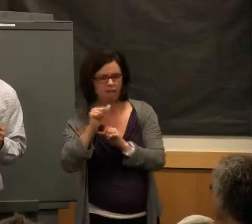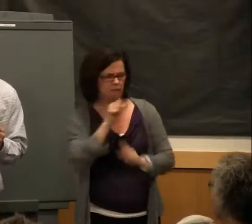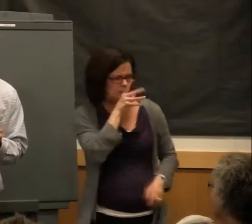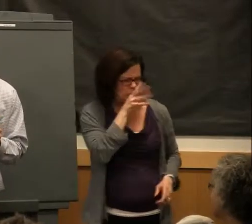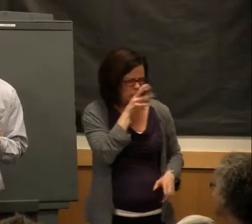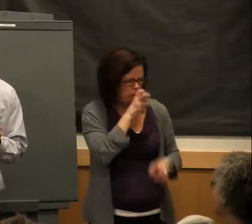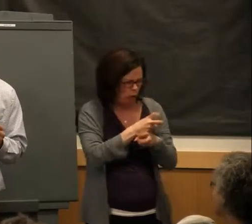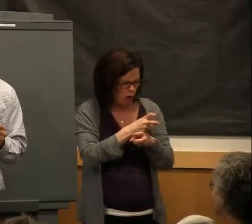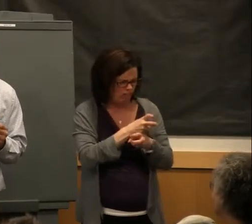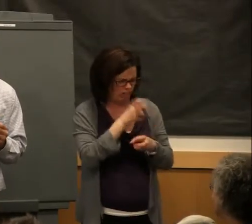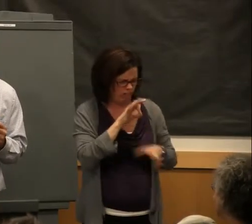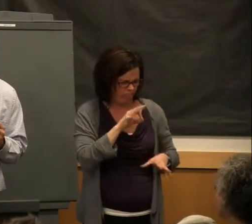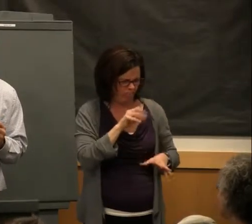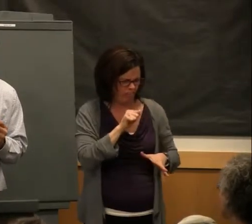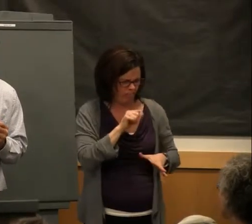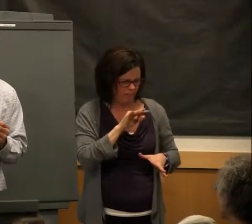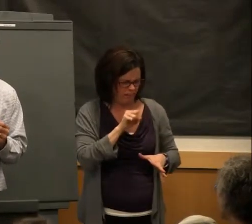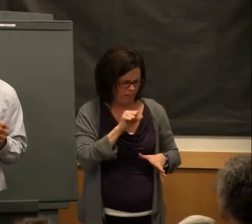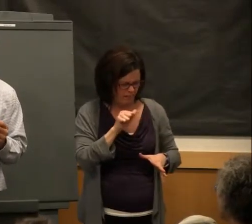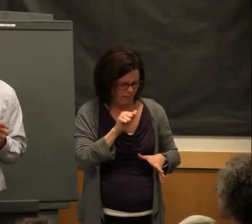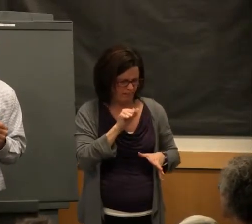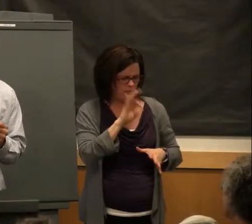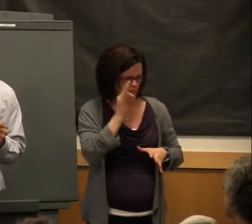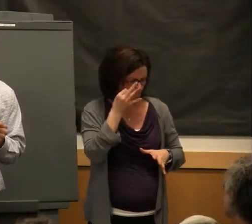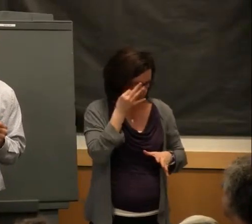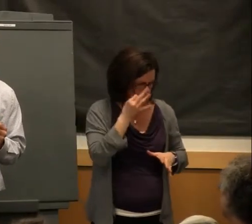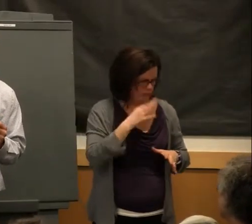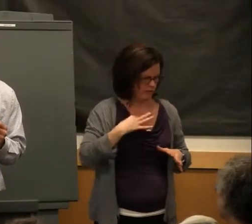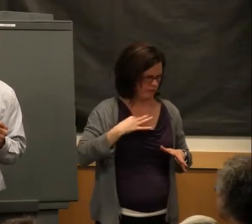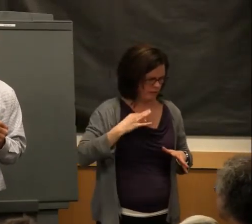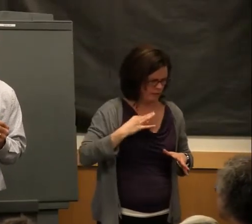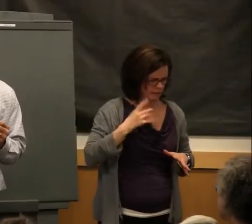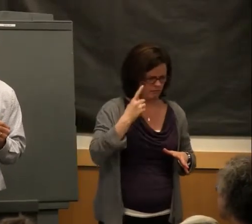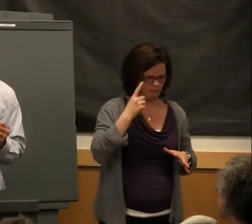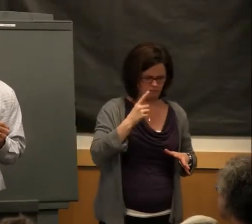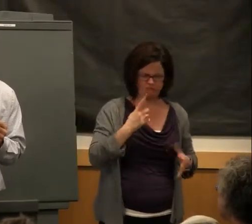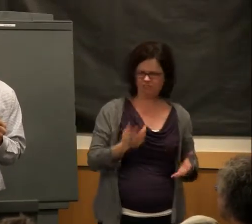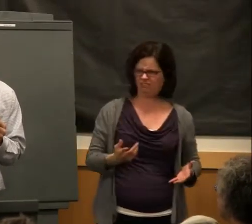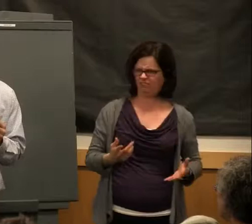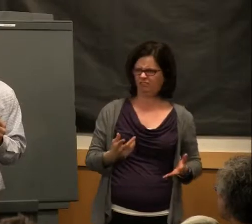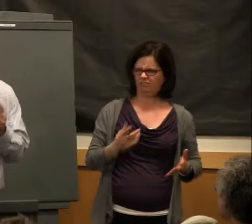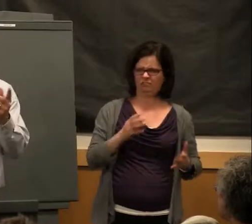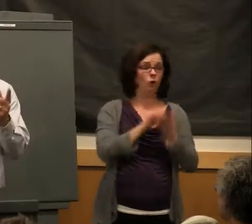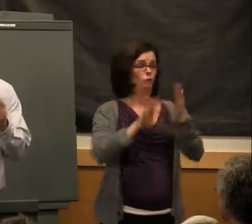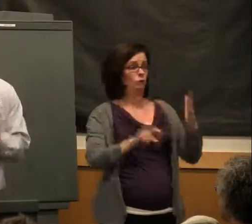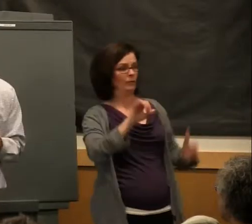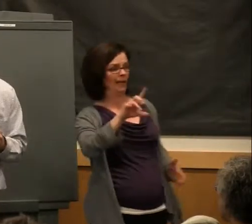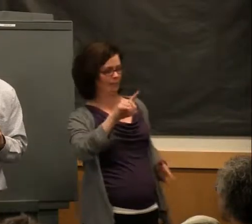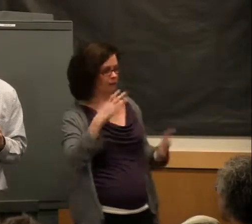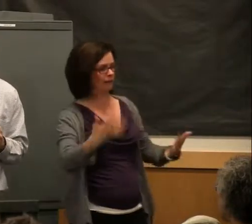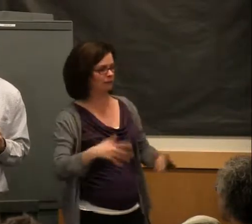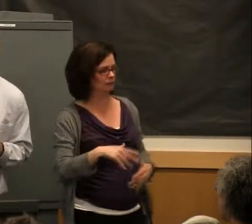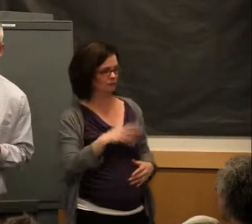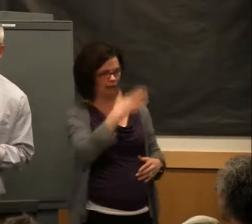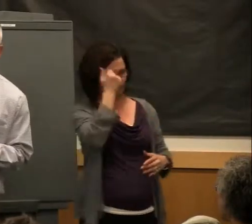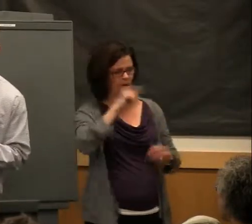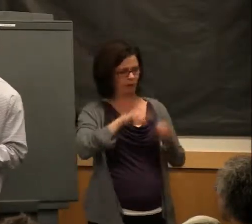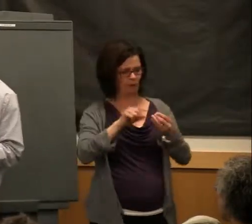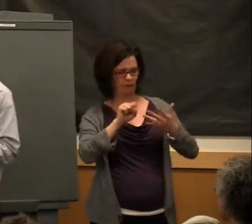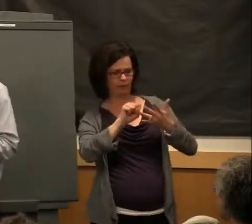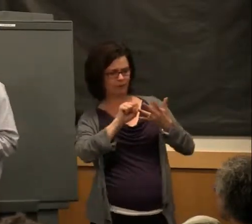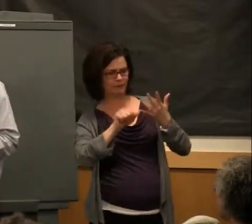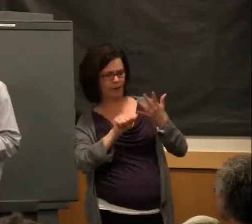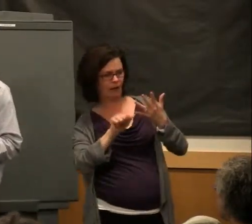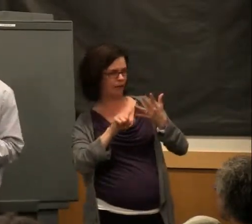FAFSA, Federal Application for Student Aid. There we go. SA. I forgot the SA. So